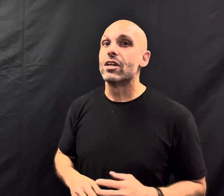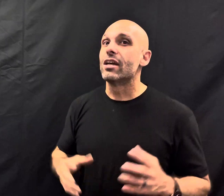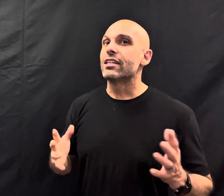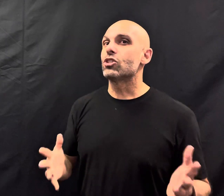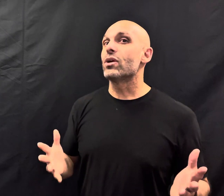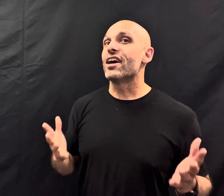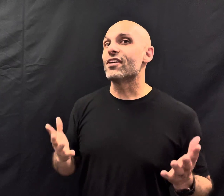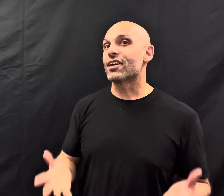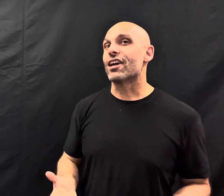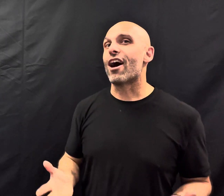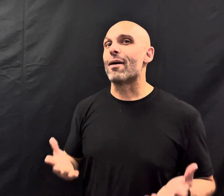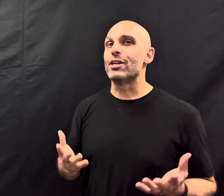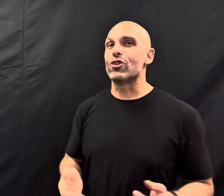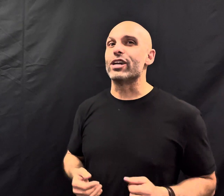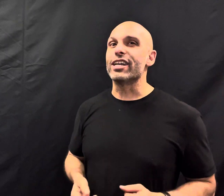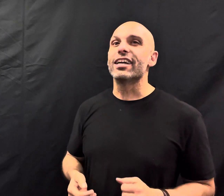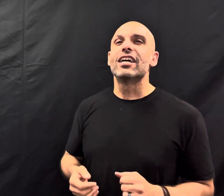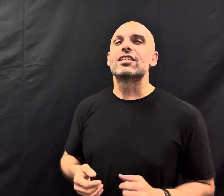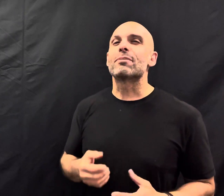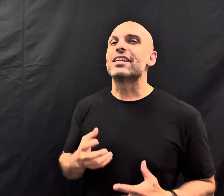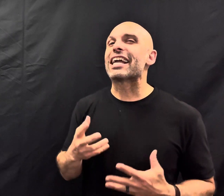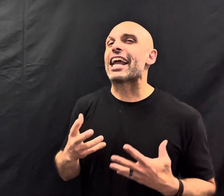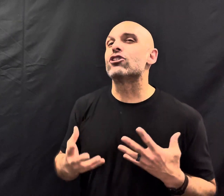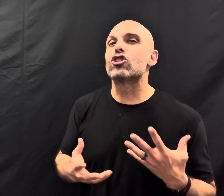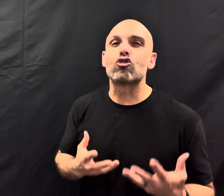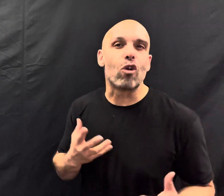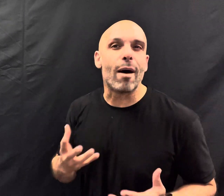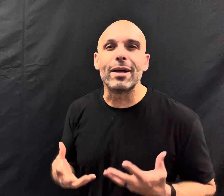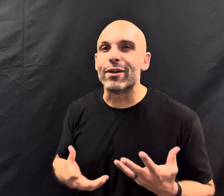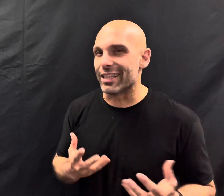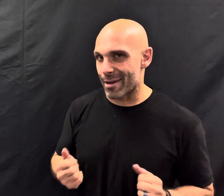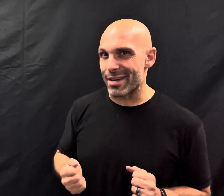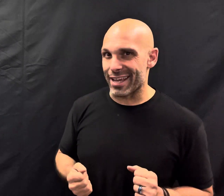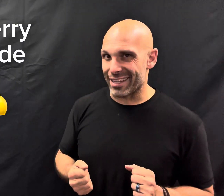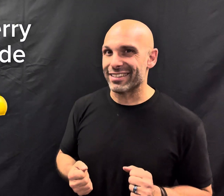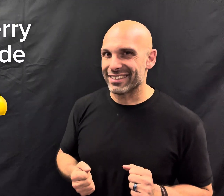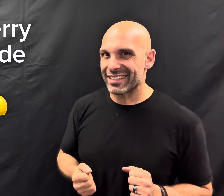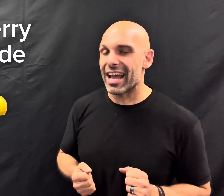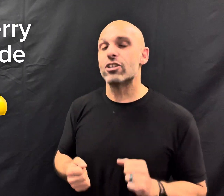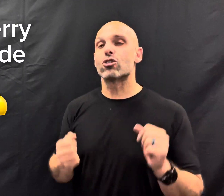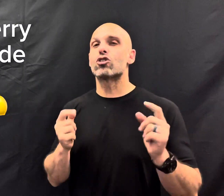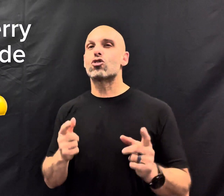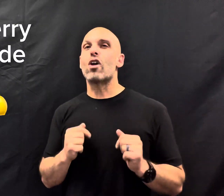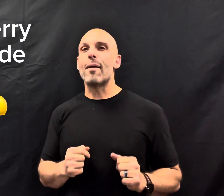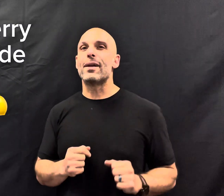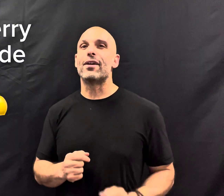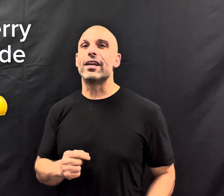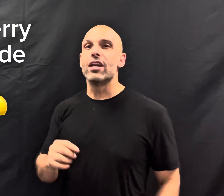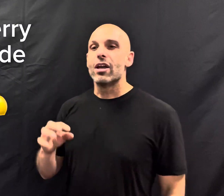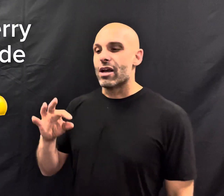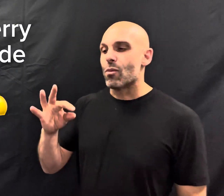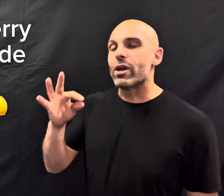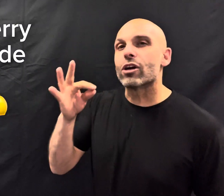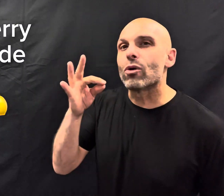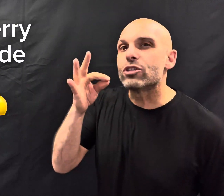Let's do another common drink, something like a strawberry lemonade. Okay, so strawberry, we are going